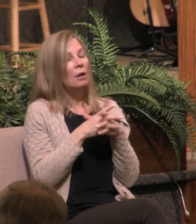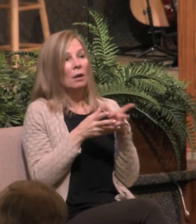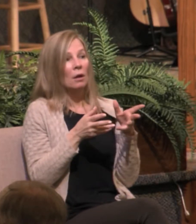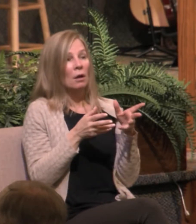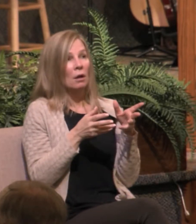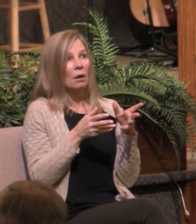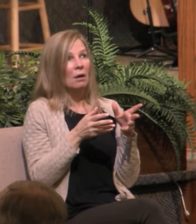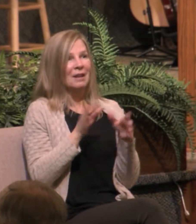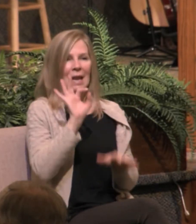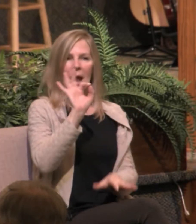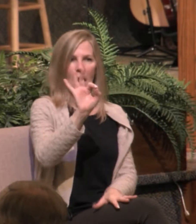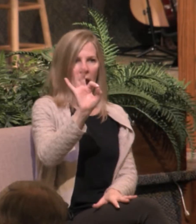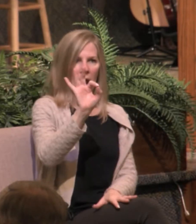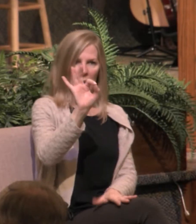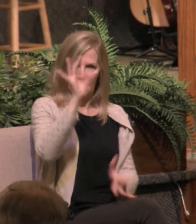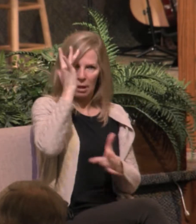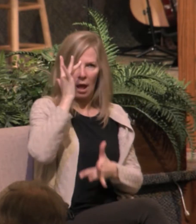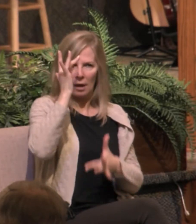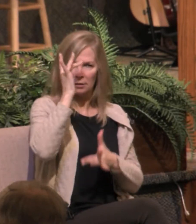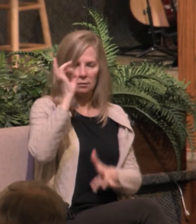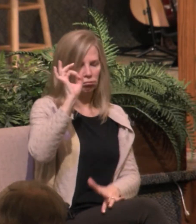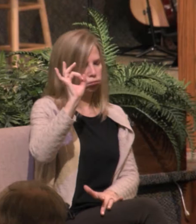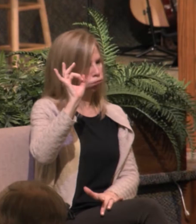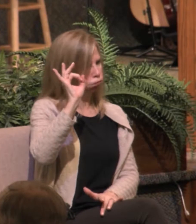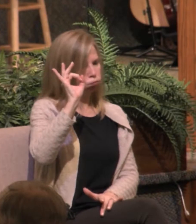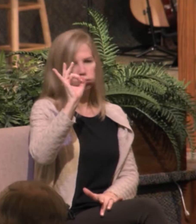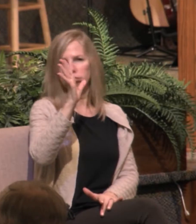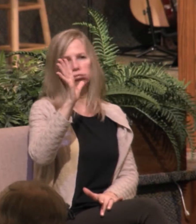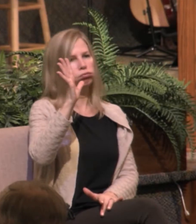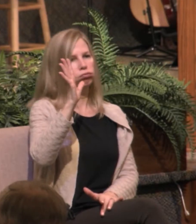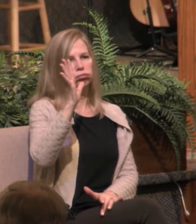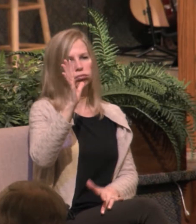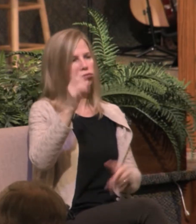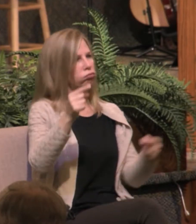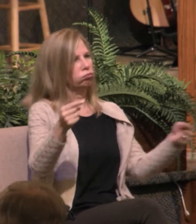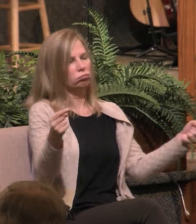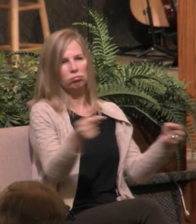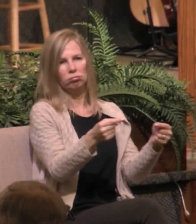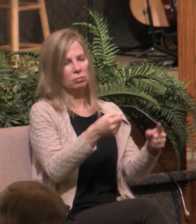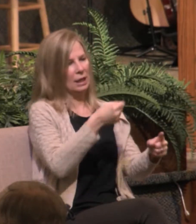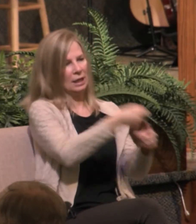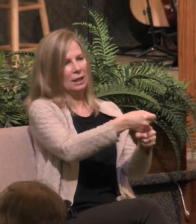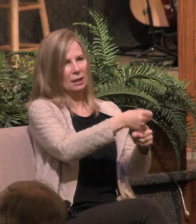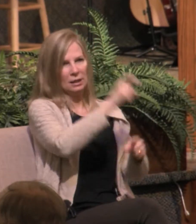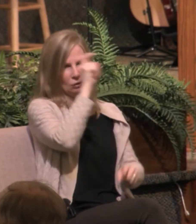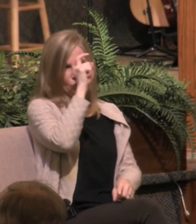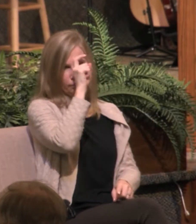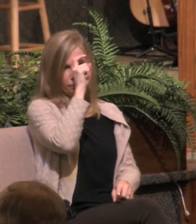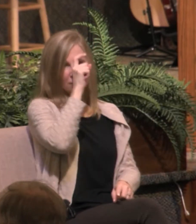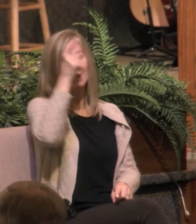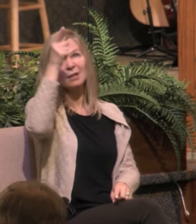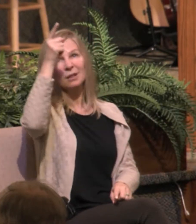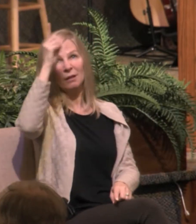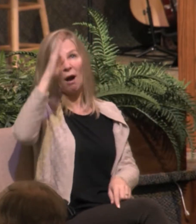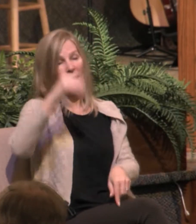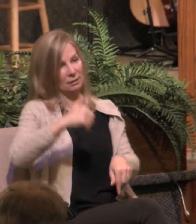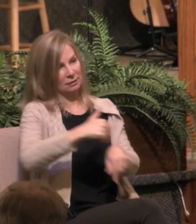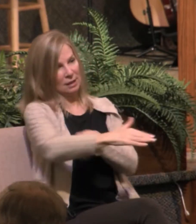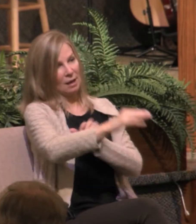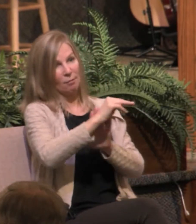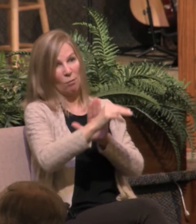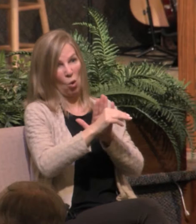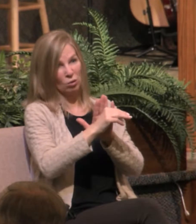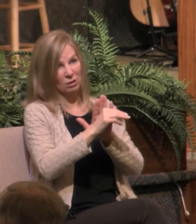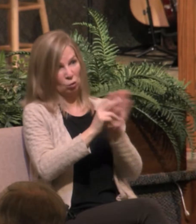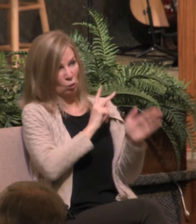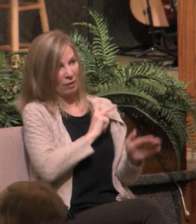There were 9 devastating plagues of various forms that afflicted Egypt. God had sent Moses to the Pharaoh